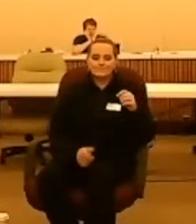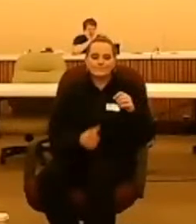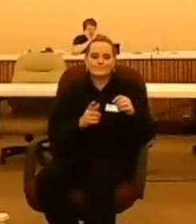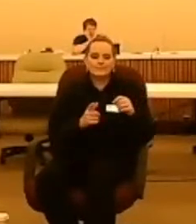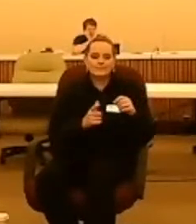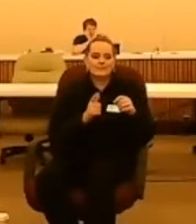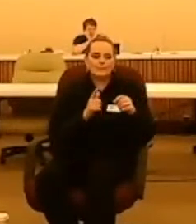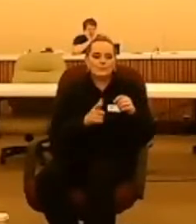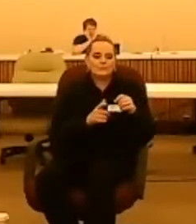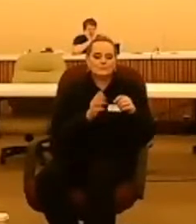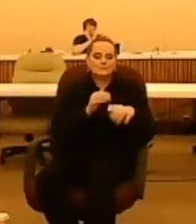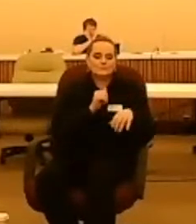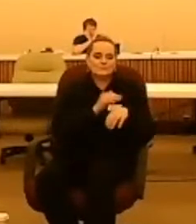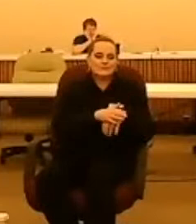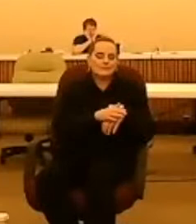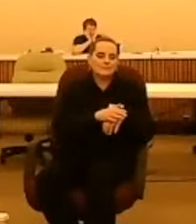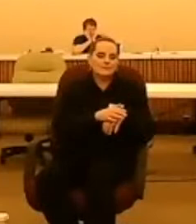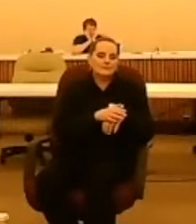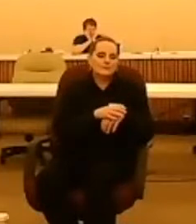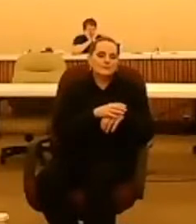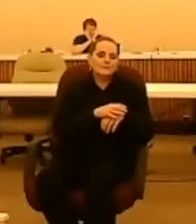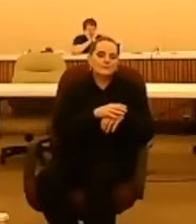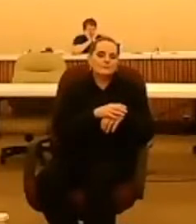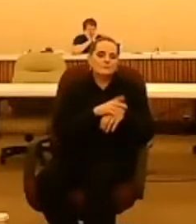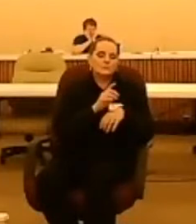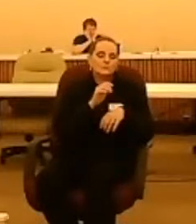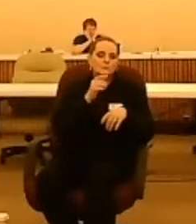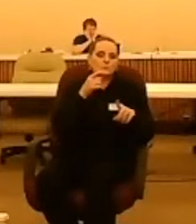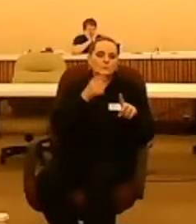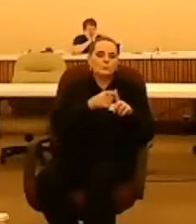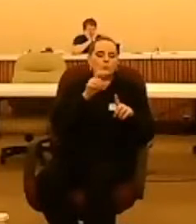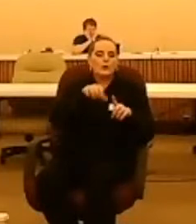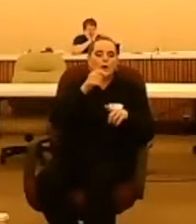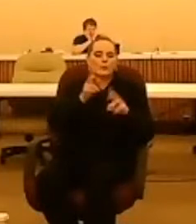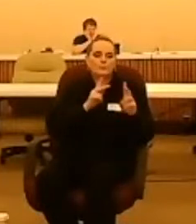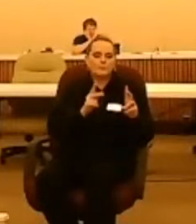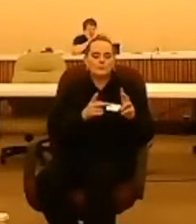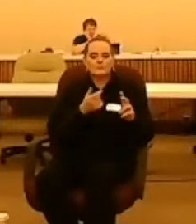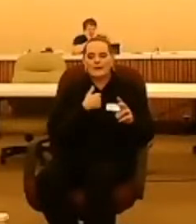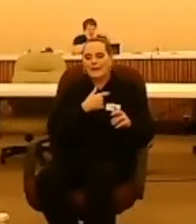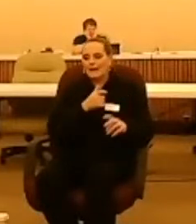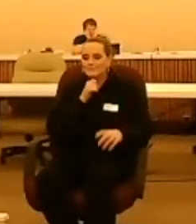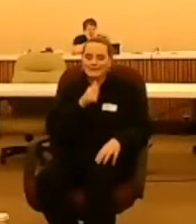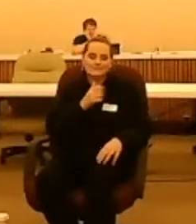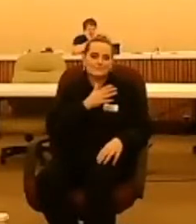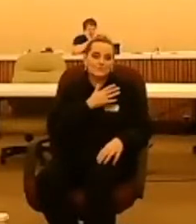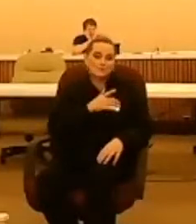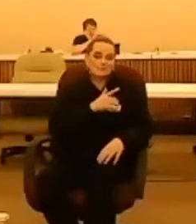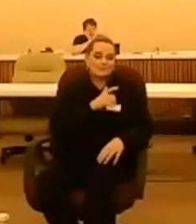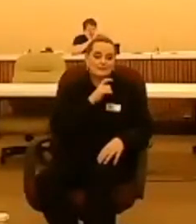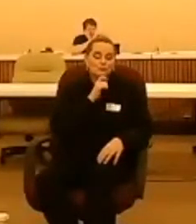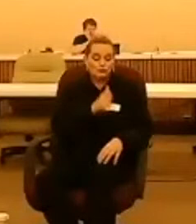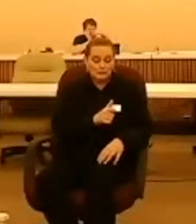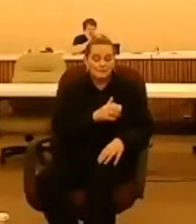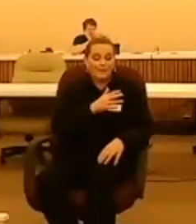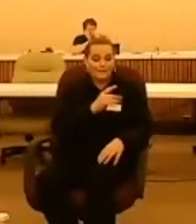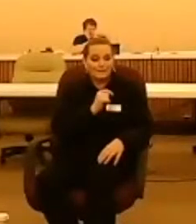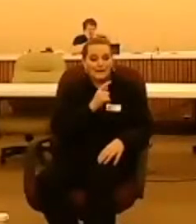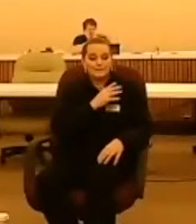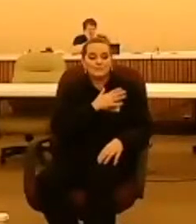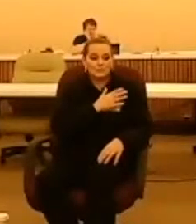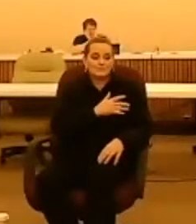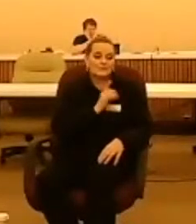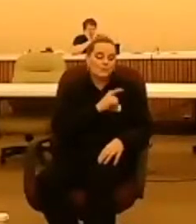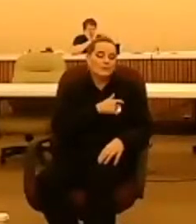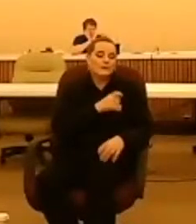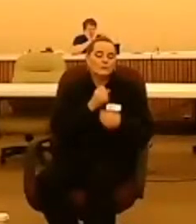to then start delivering the product directly to others. I'm not saying it couldn't be able to do that, but I'm saying we ought